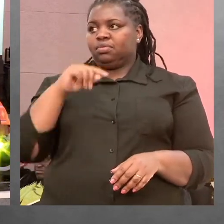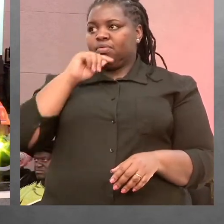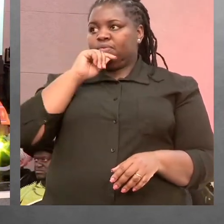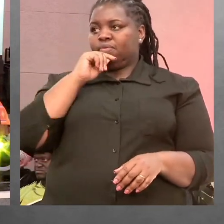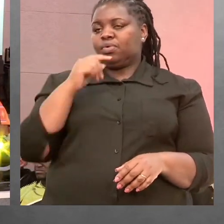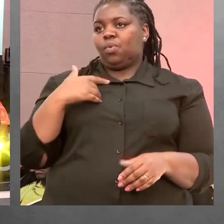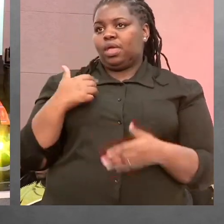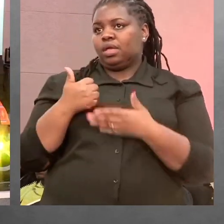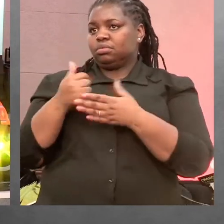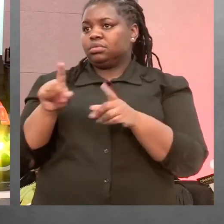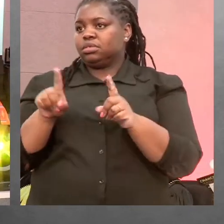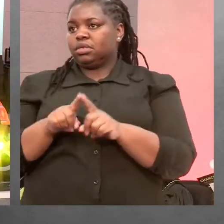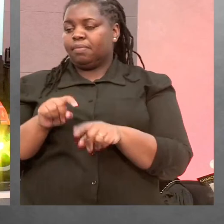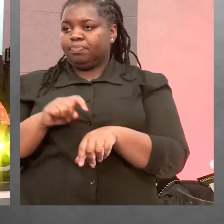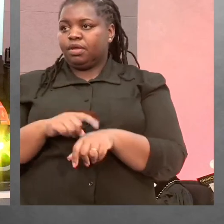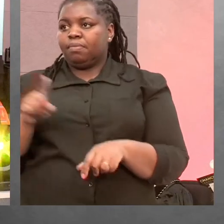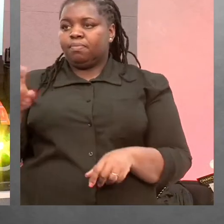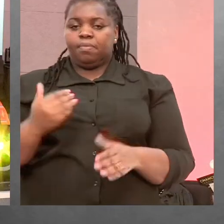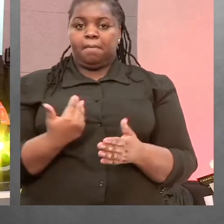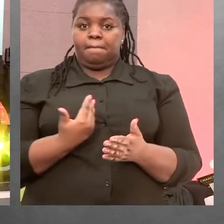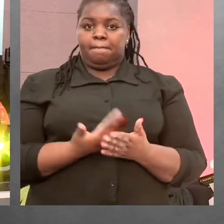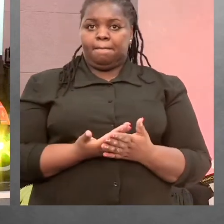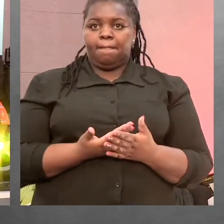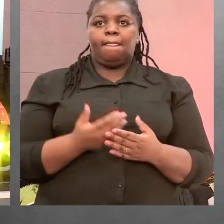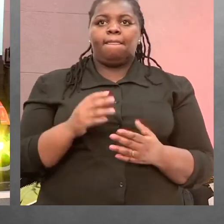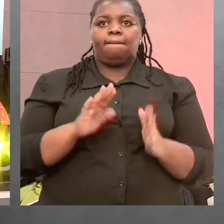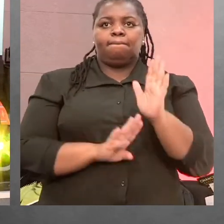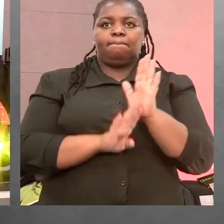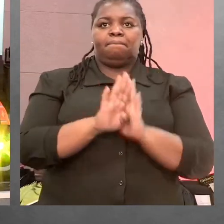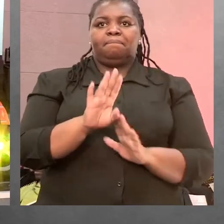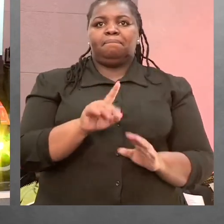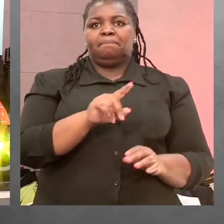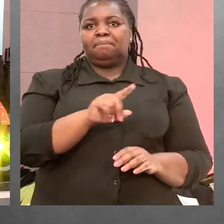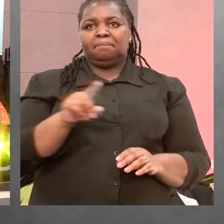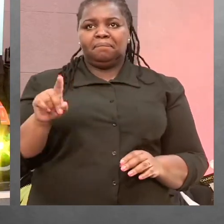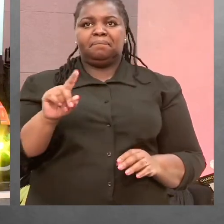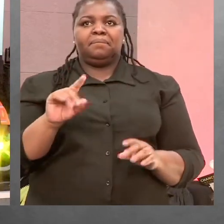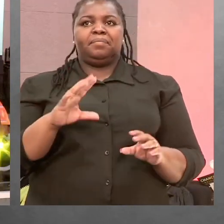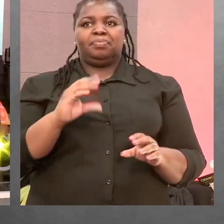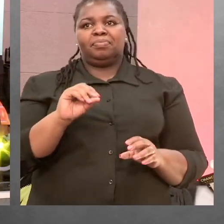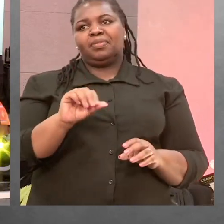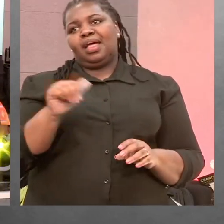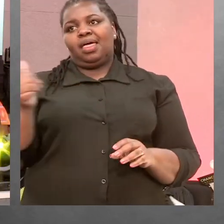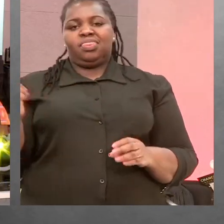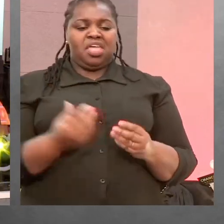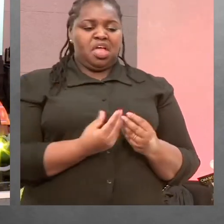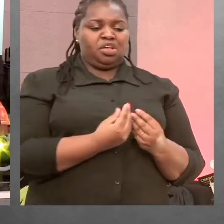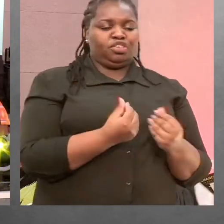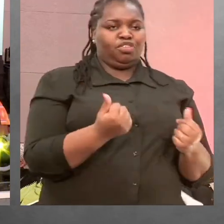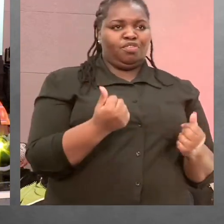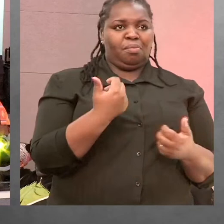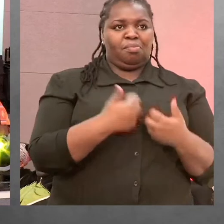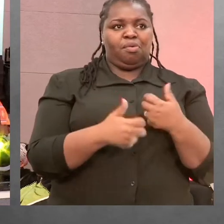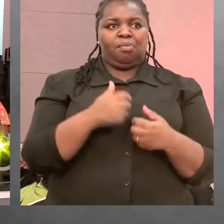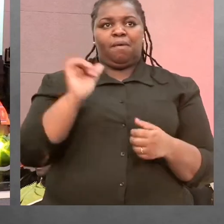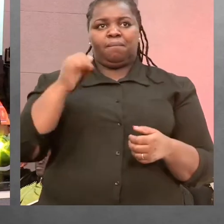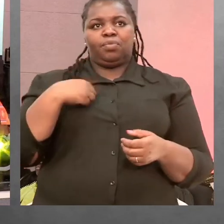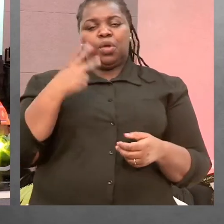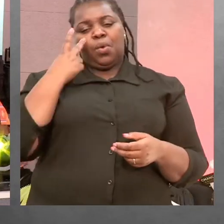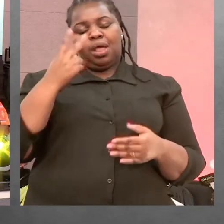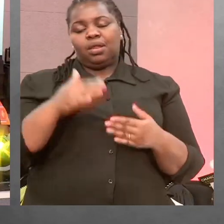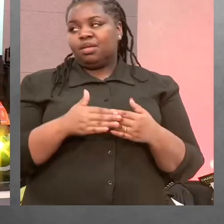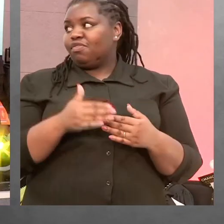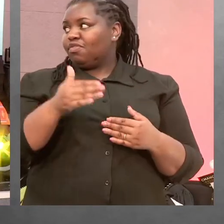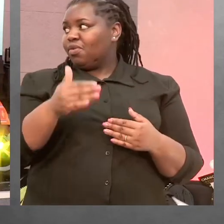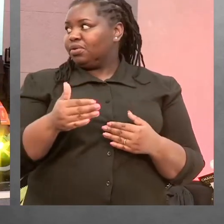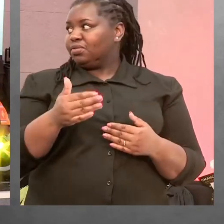one hand, you enable the institution to increase its liquidity. On the other, you solve part of the social problem. So we look forward